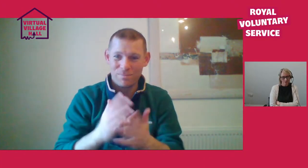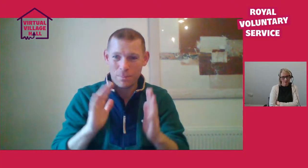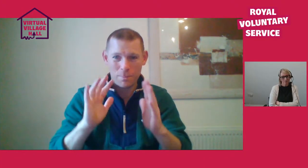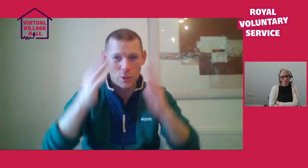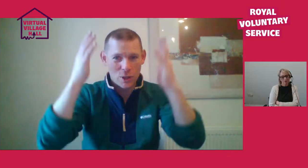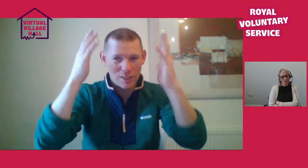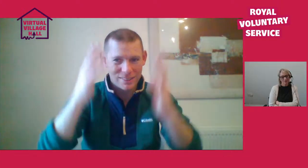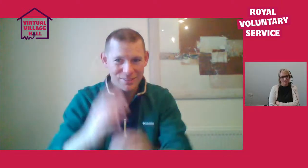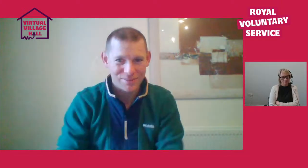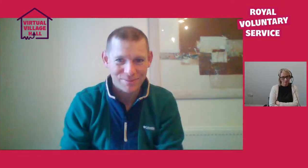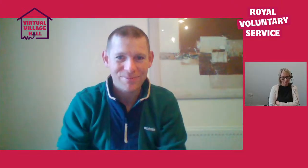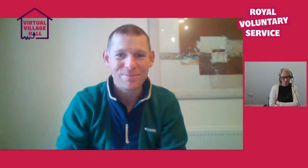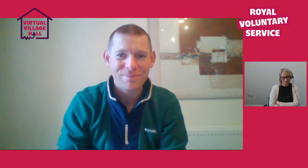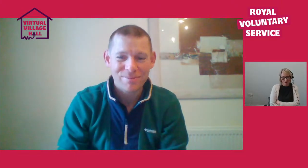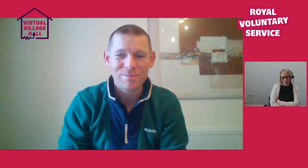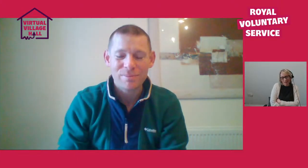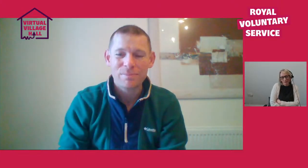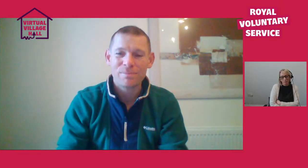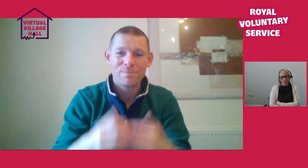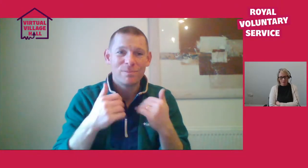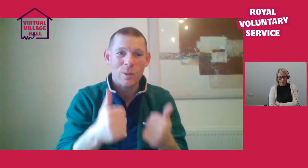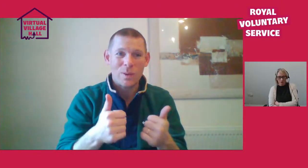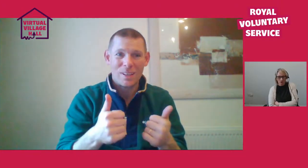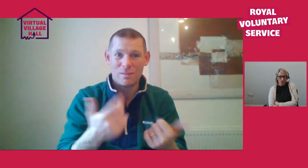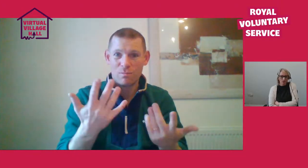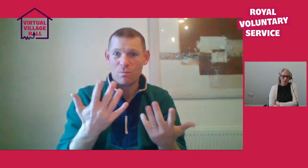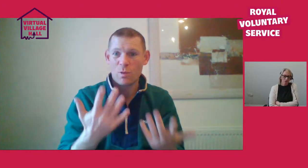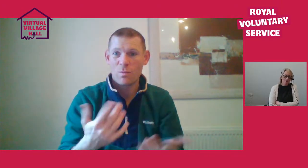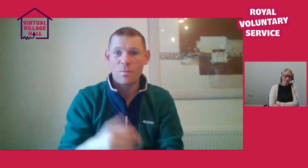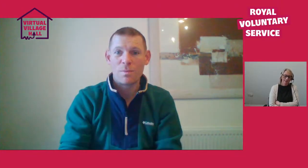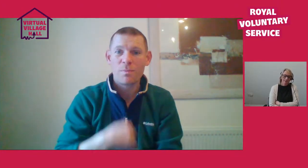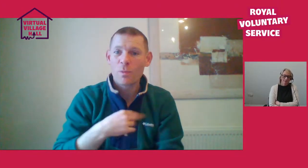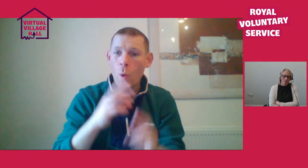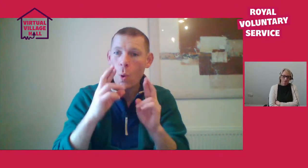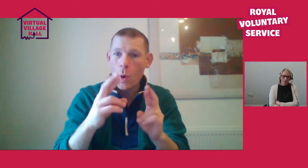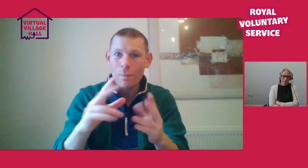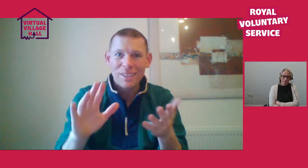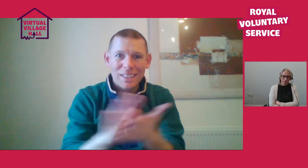So well done, everyone. Massive applause to you all.